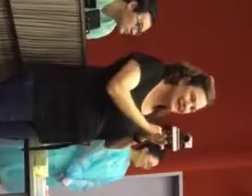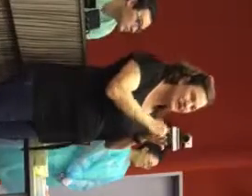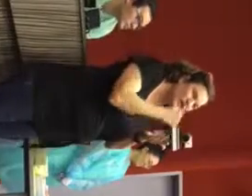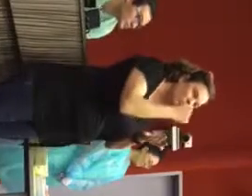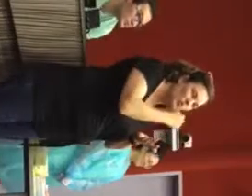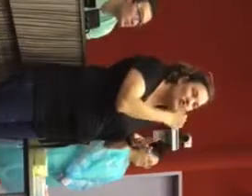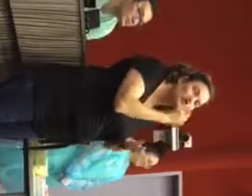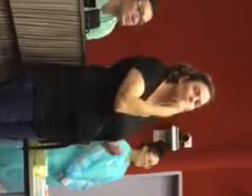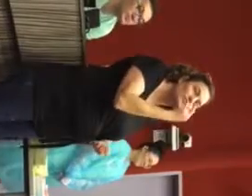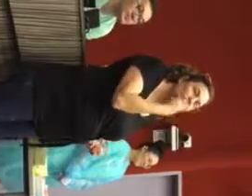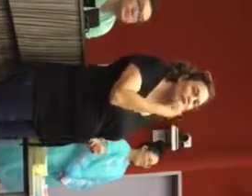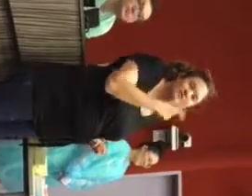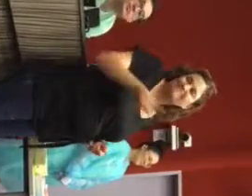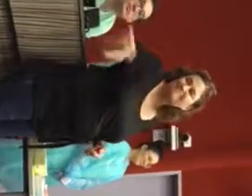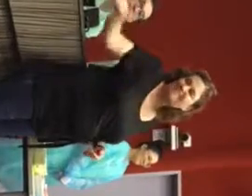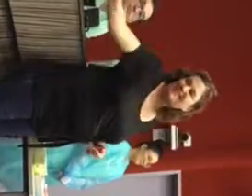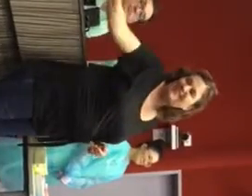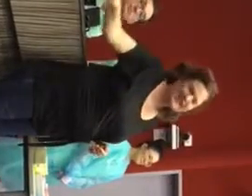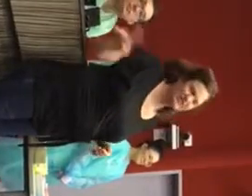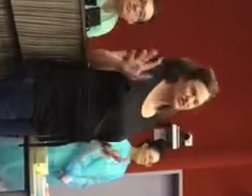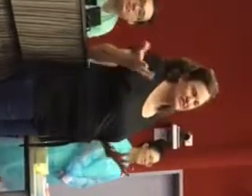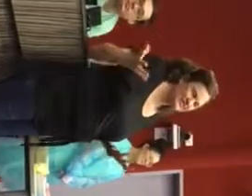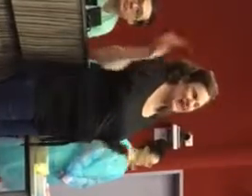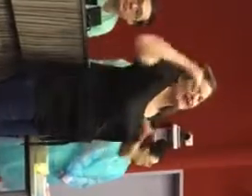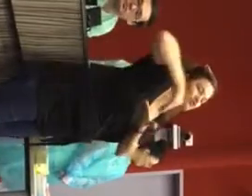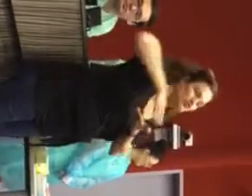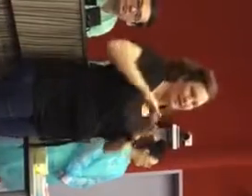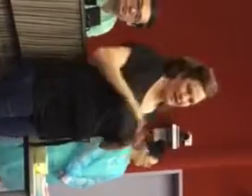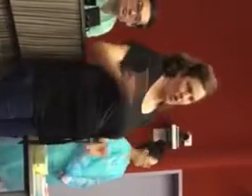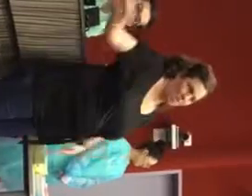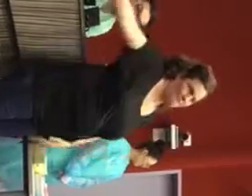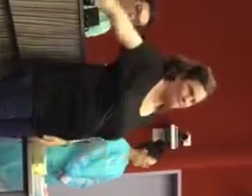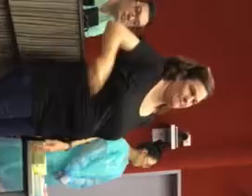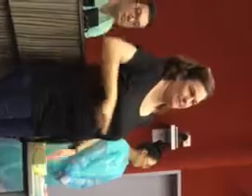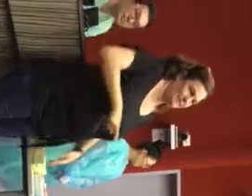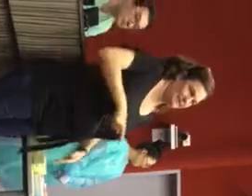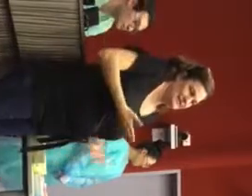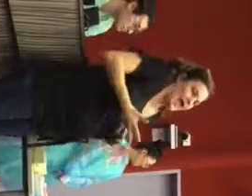their patients' mouths clean. It is a fact that